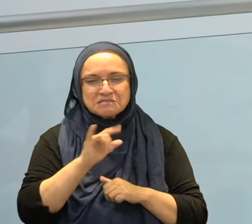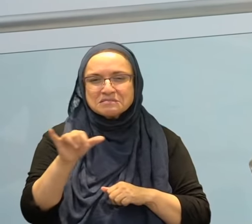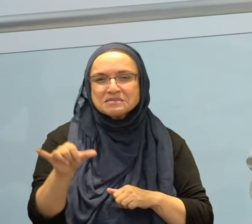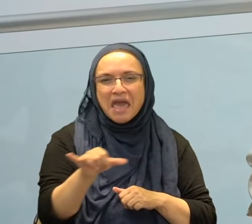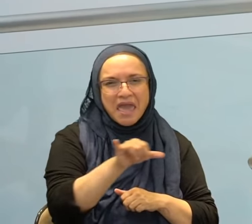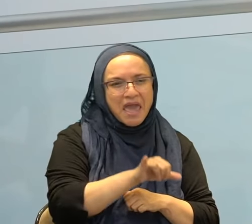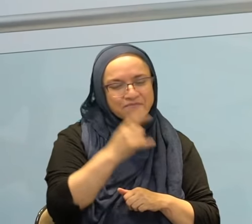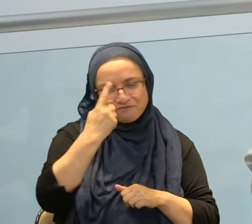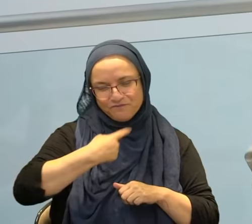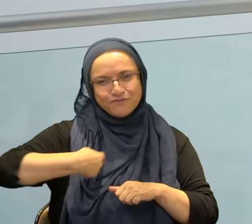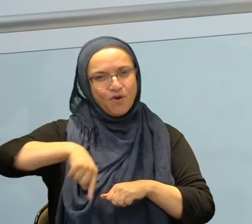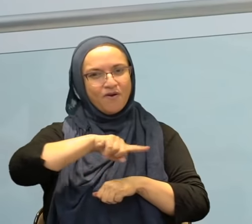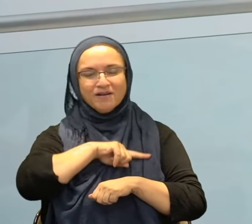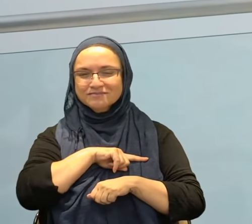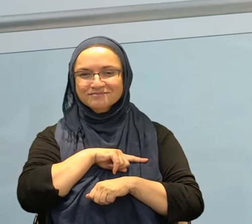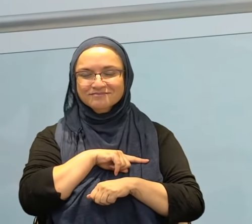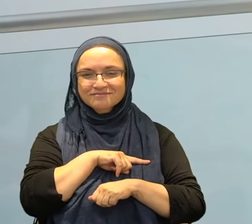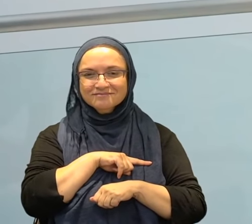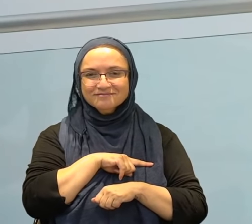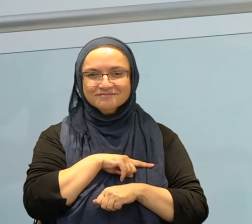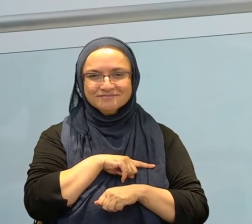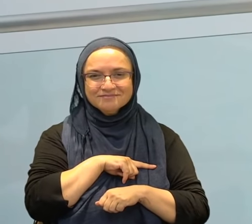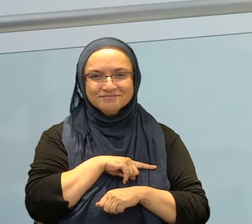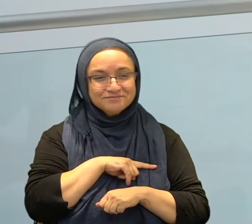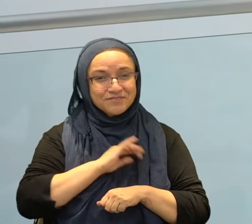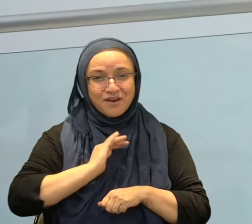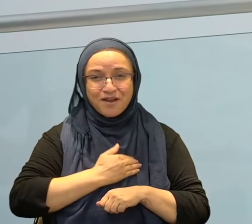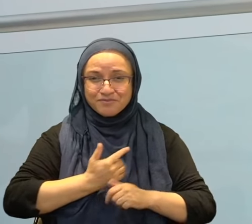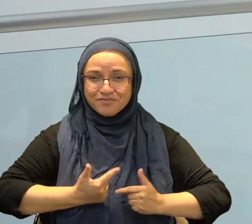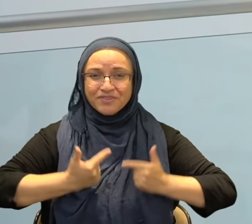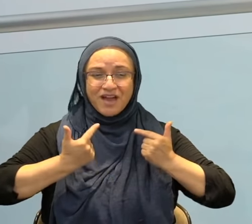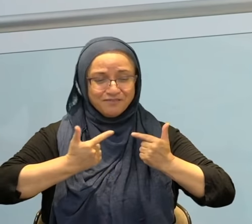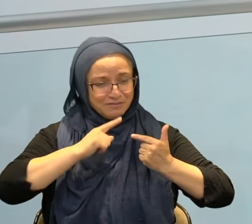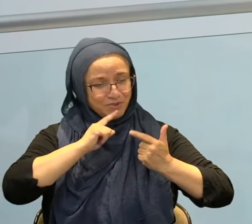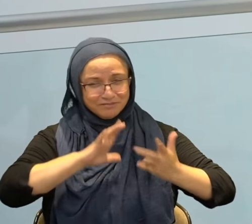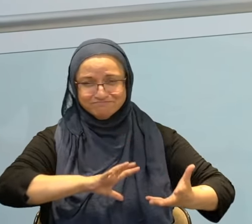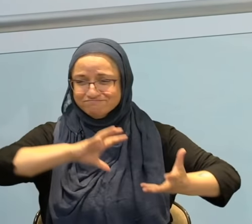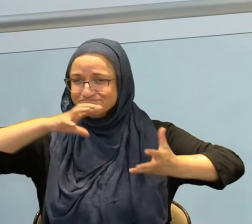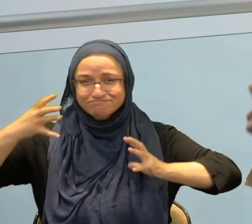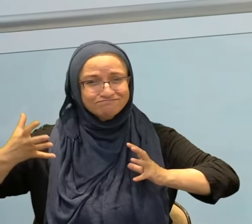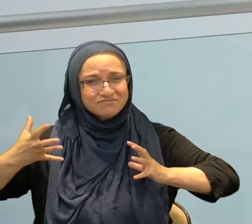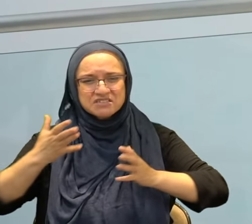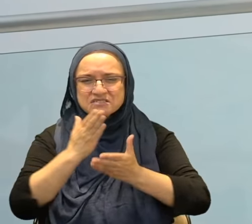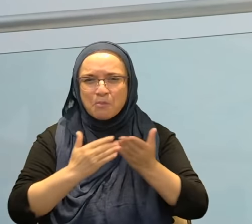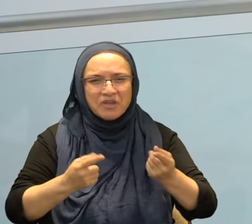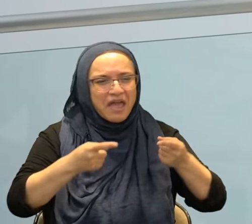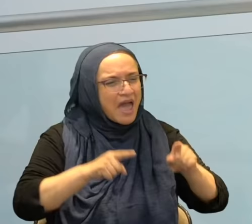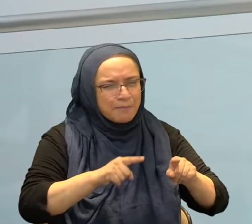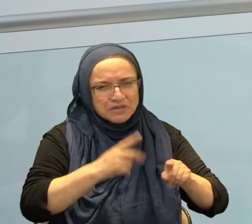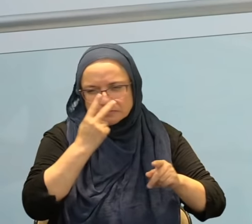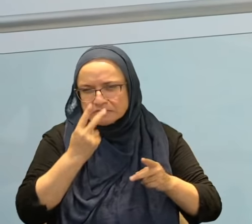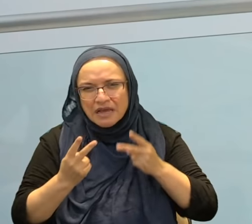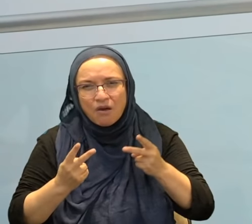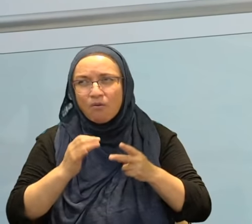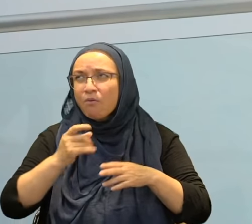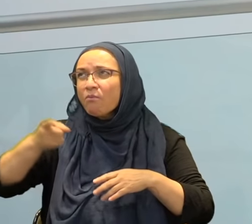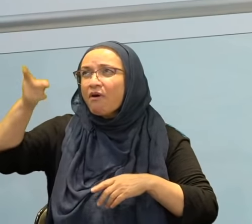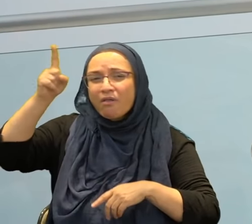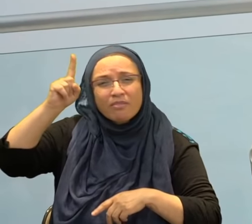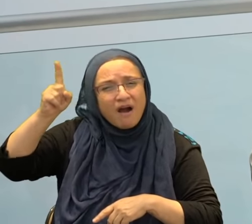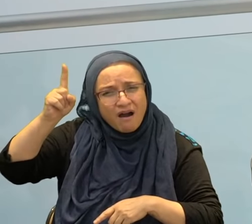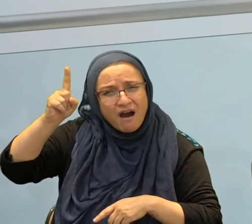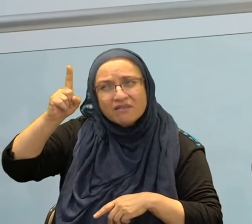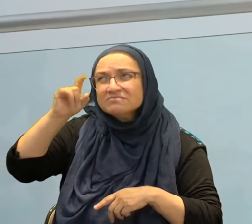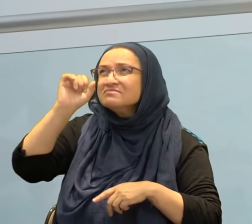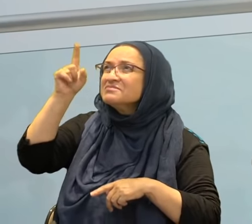this this is horrible I don't know how to get out of this I don't know how to move forward and of course certain trials